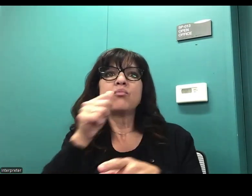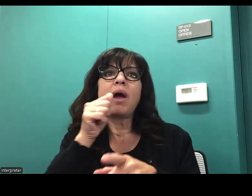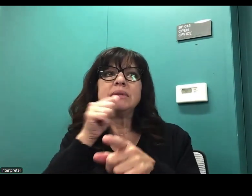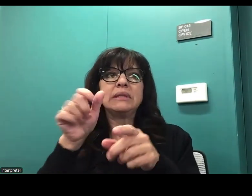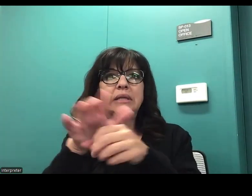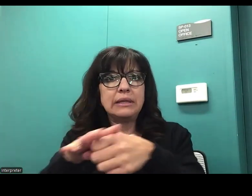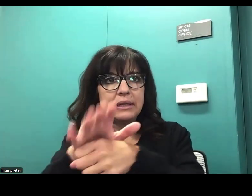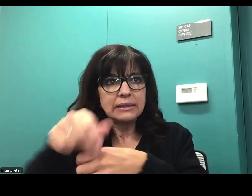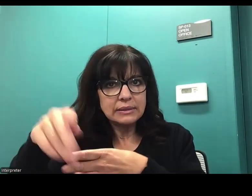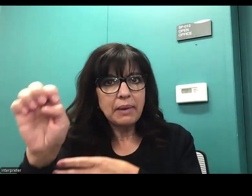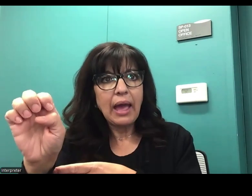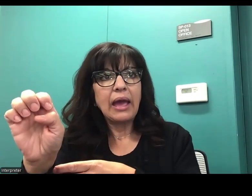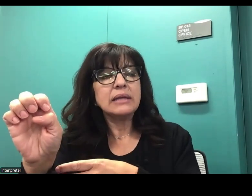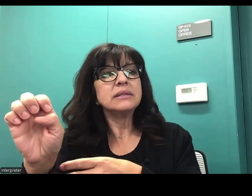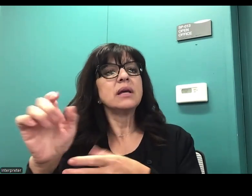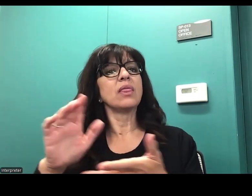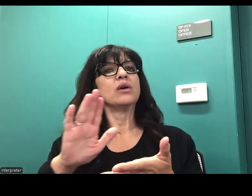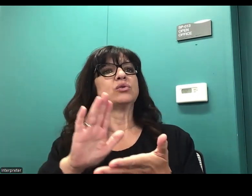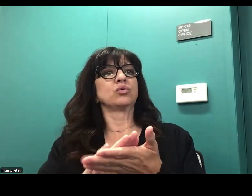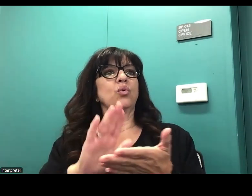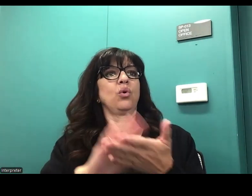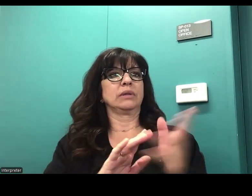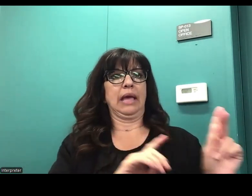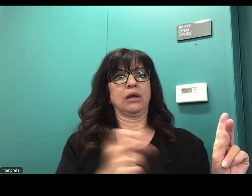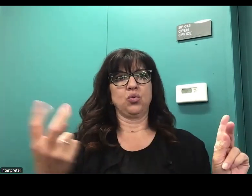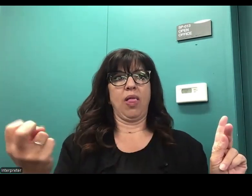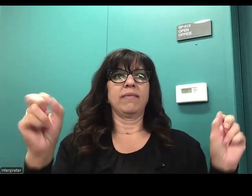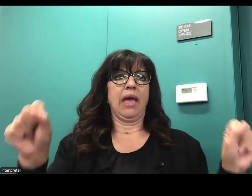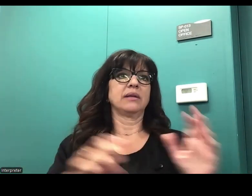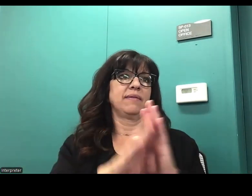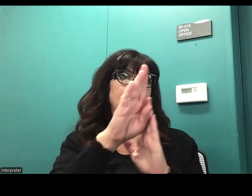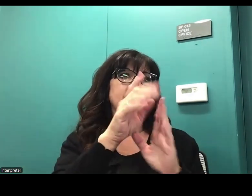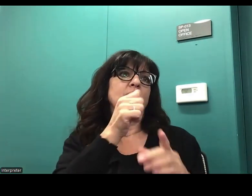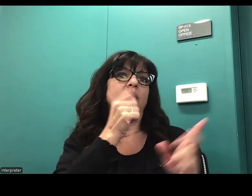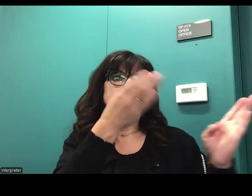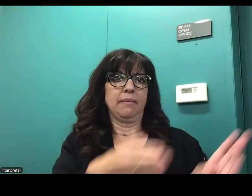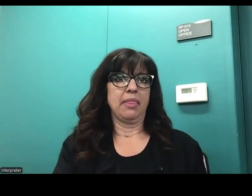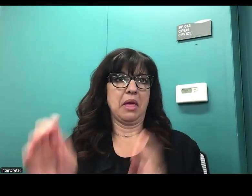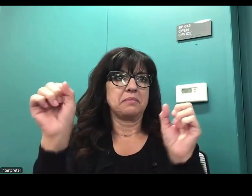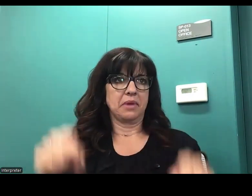space, the schools, K-12 schools can develop a privacy plan.